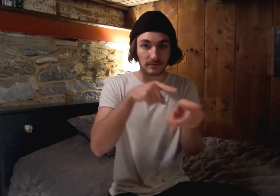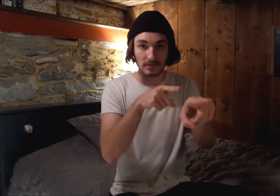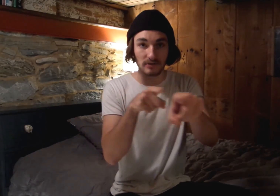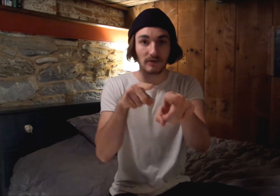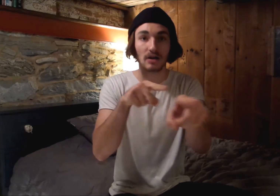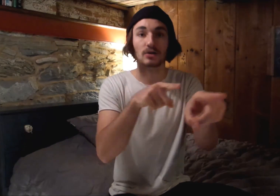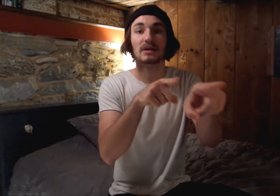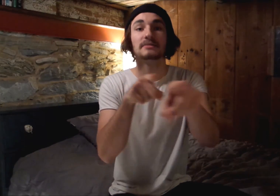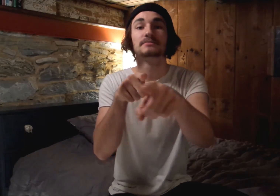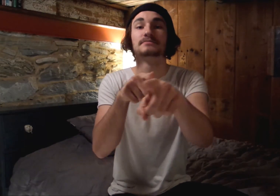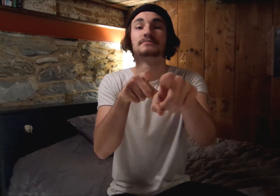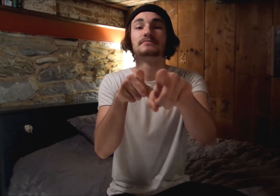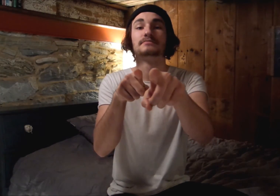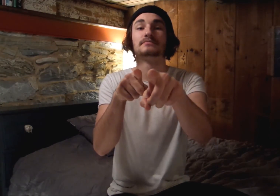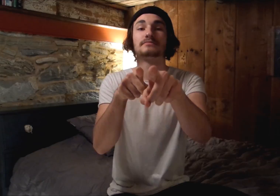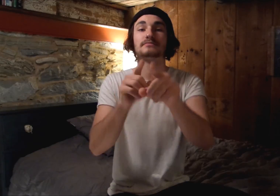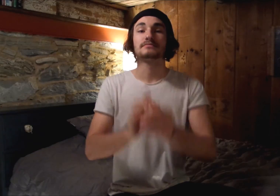down, following.